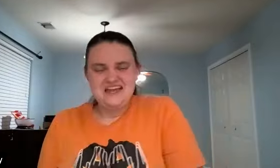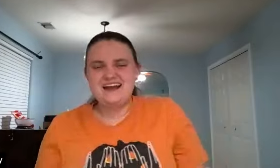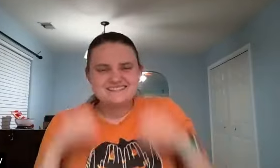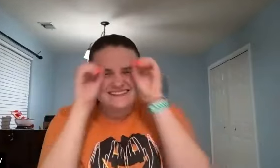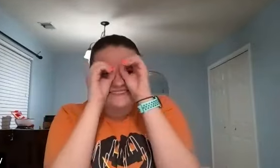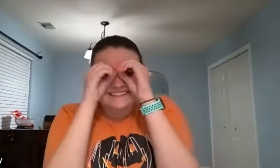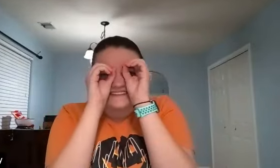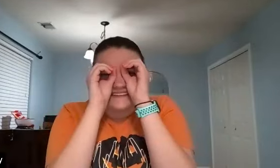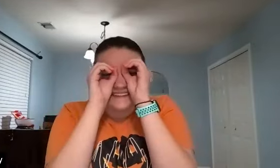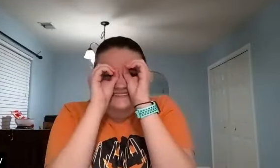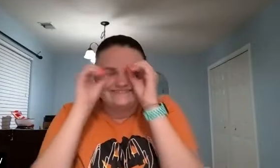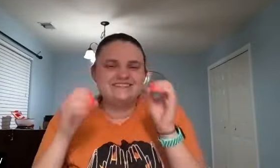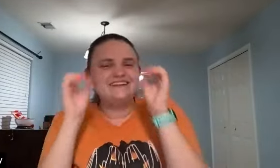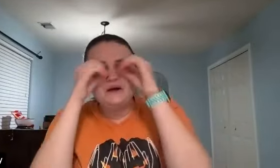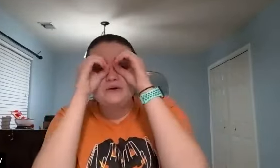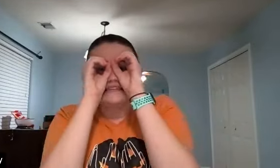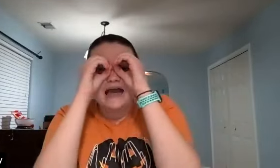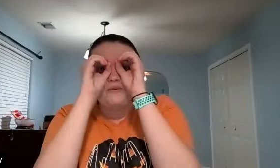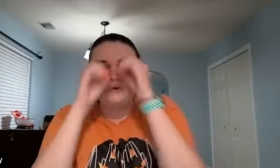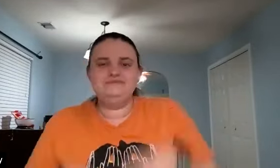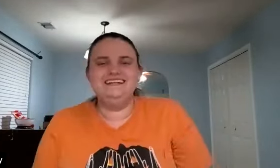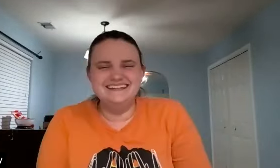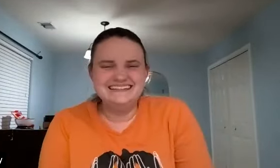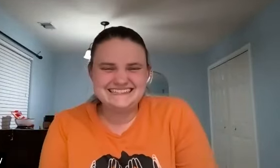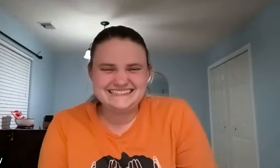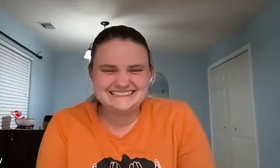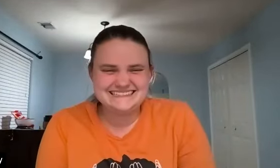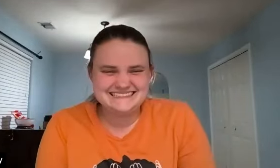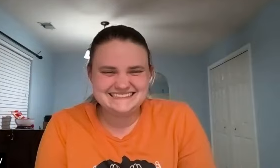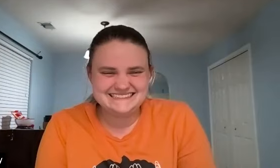I always think that one's so cute with the little O's. Owl.